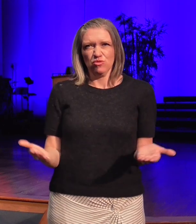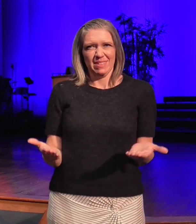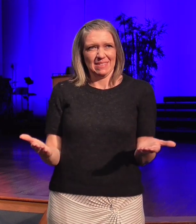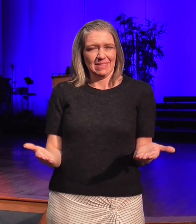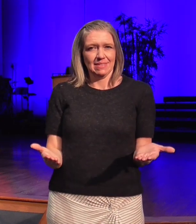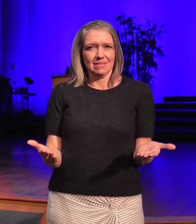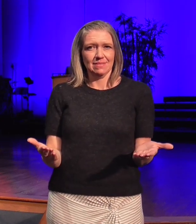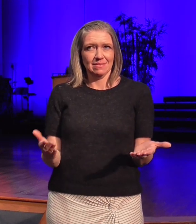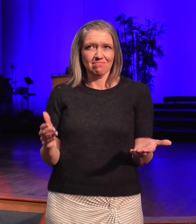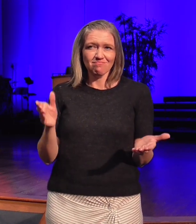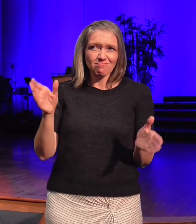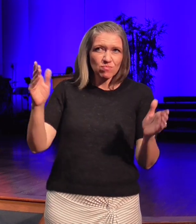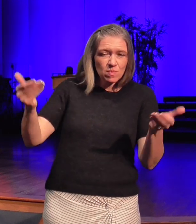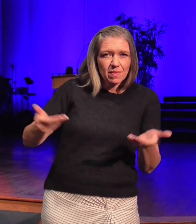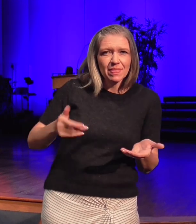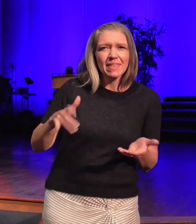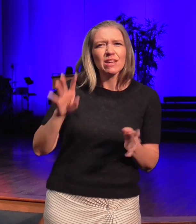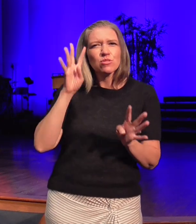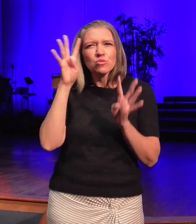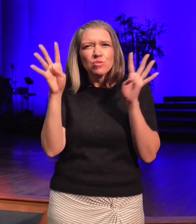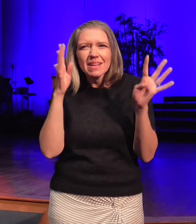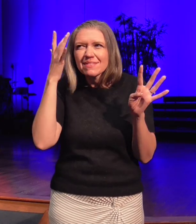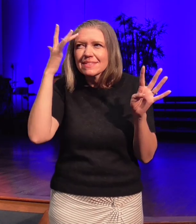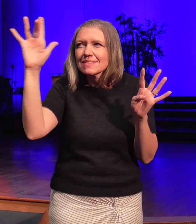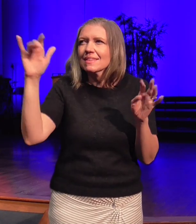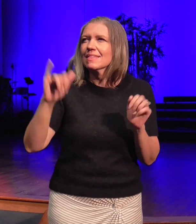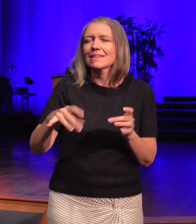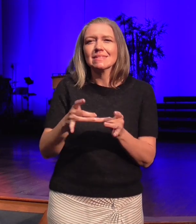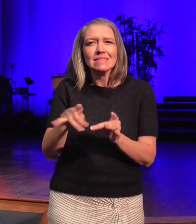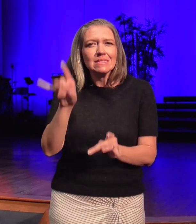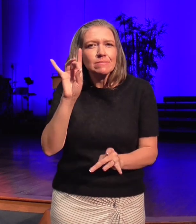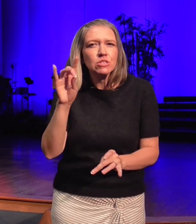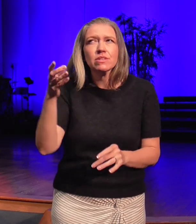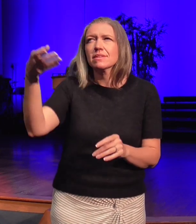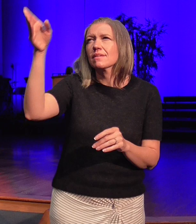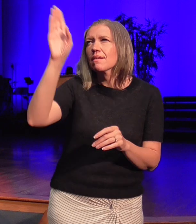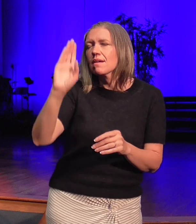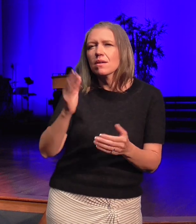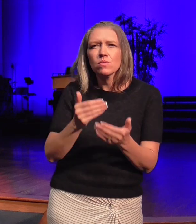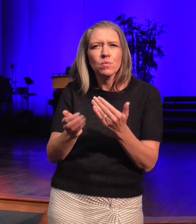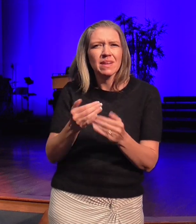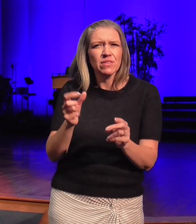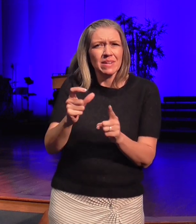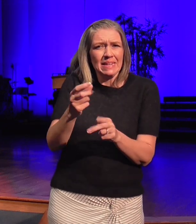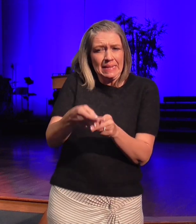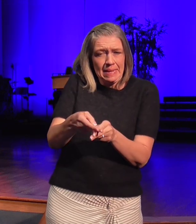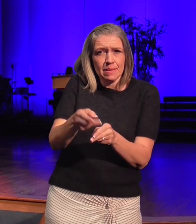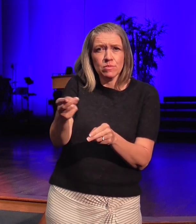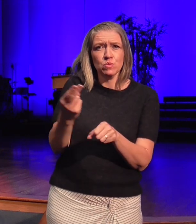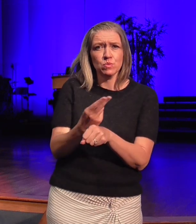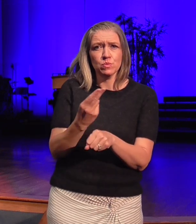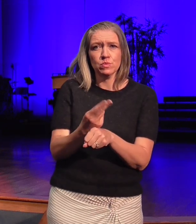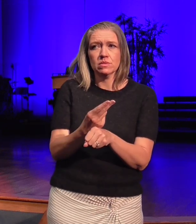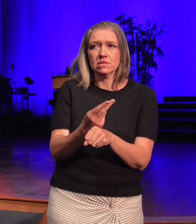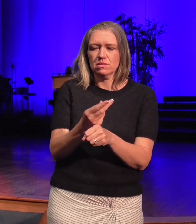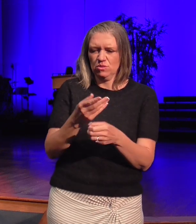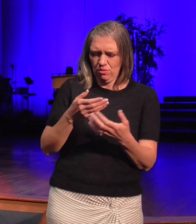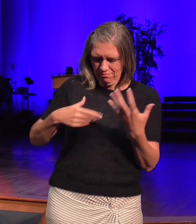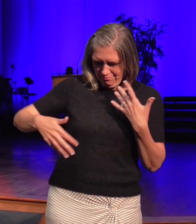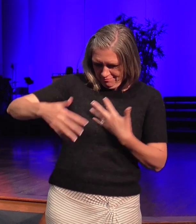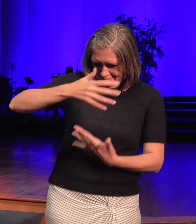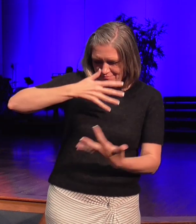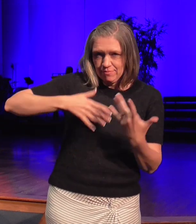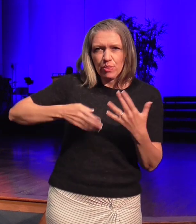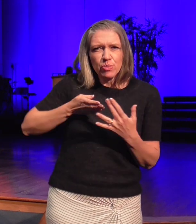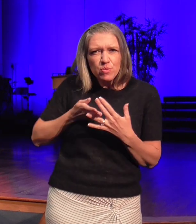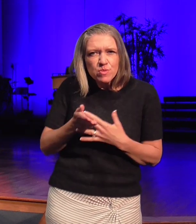to that creative intelligence, that spirit, God, whatever we choose to call it, that moves in, through, and around us in